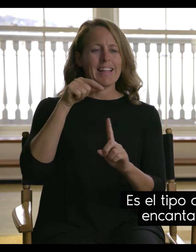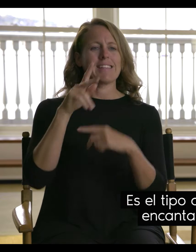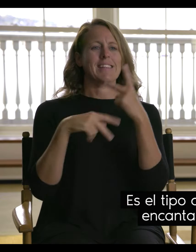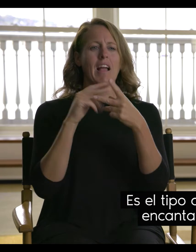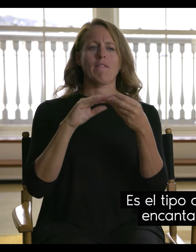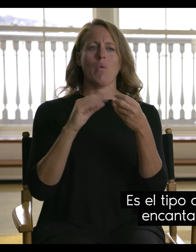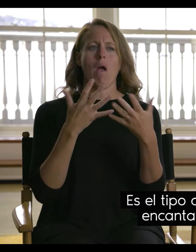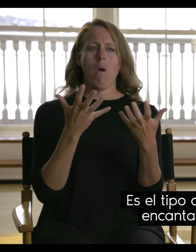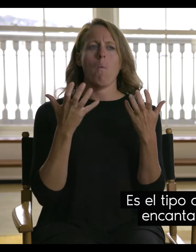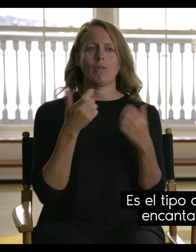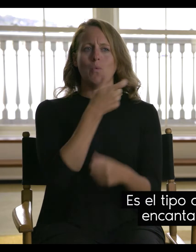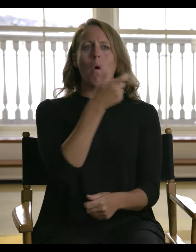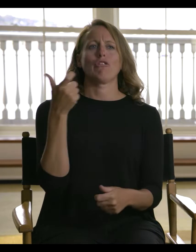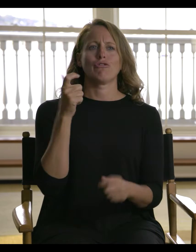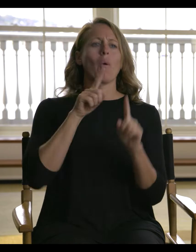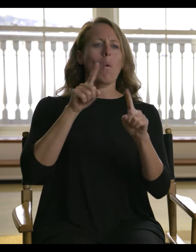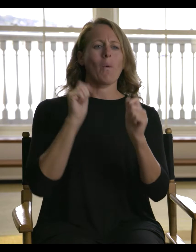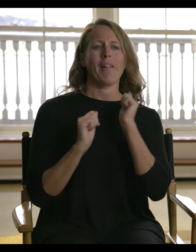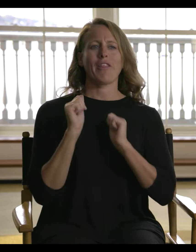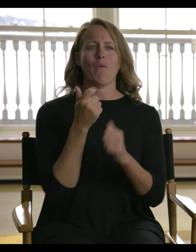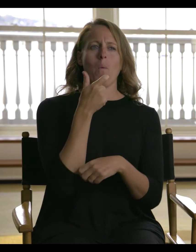watch in a theater.